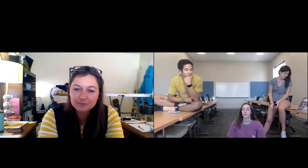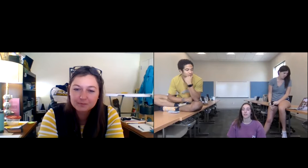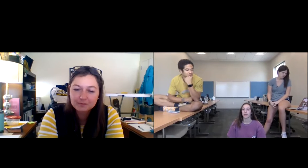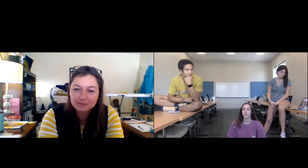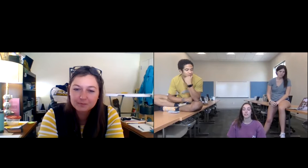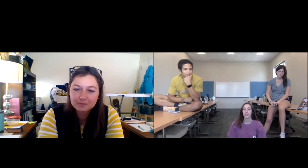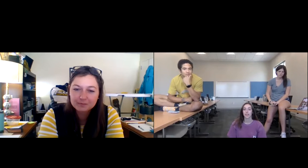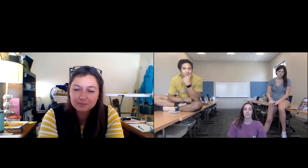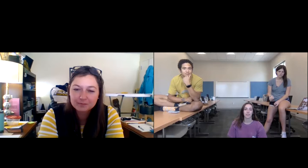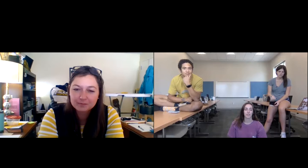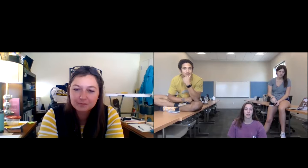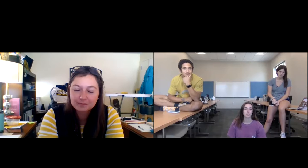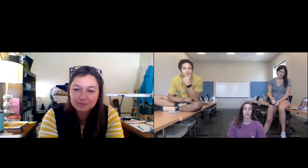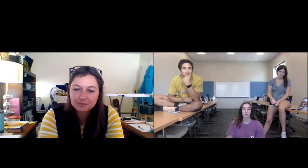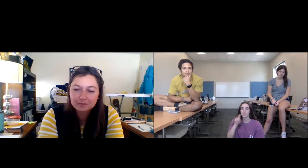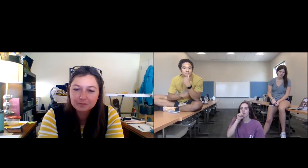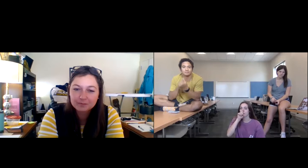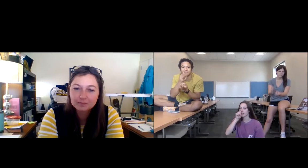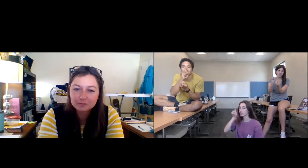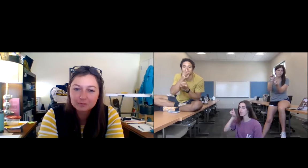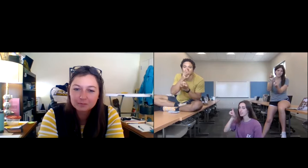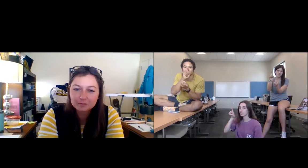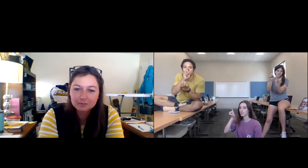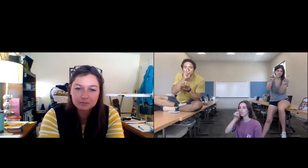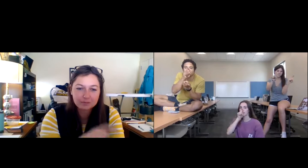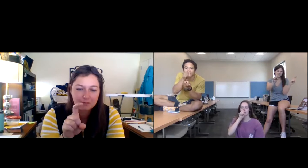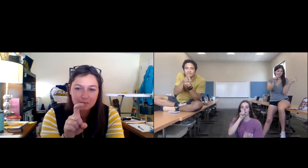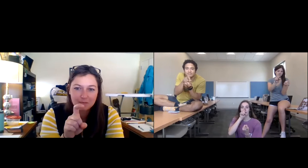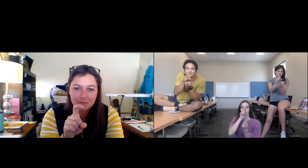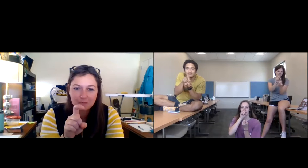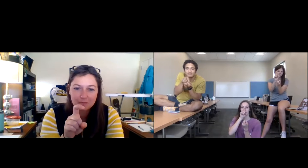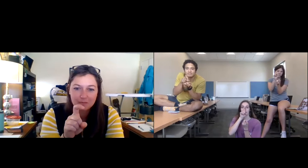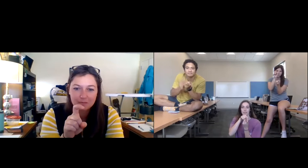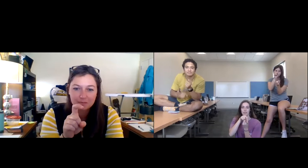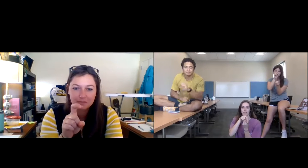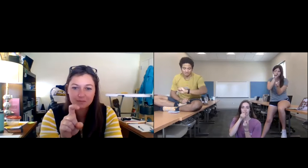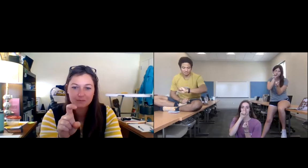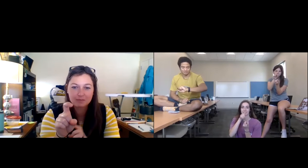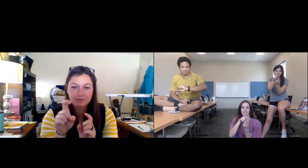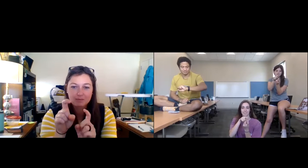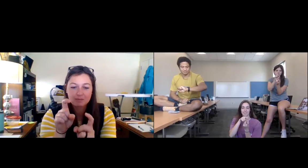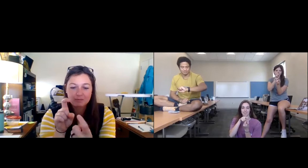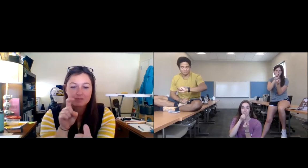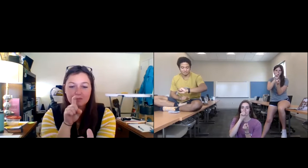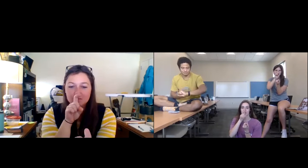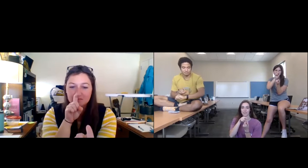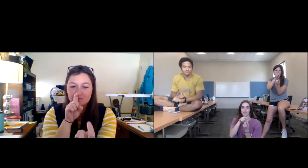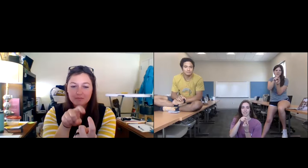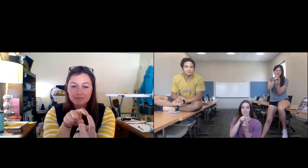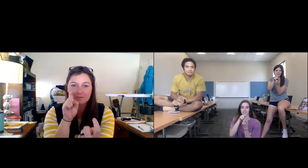is witch. You can kind of think of a witch's nose. So you can make a hook and you bring it to another hook from your Kind nose. of from your nose, yeah. There